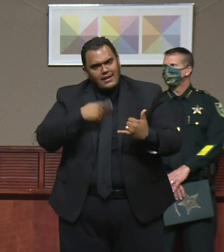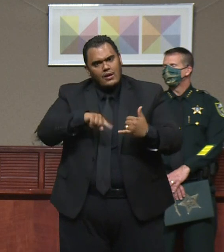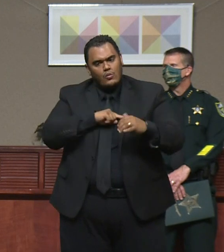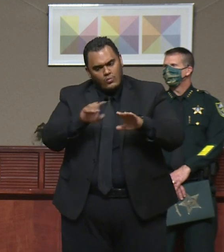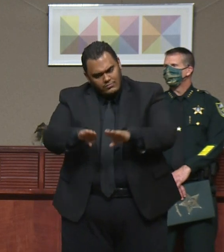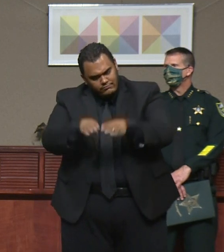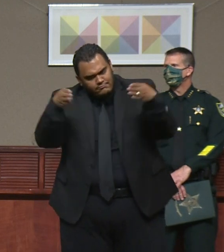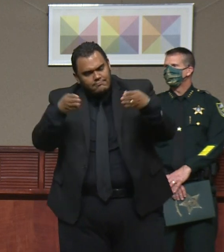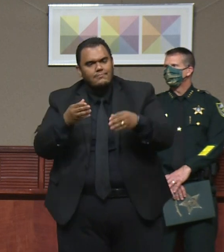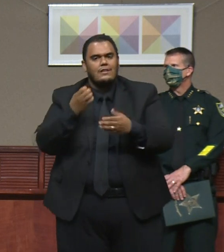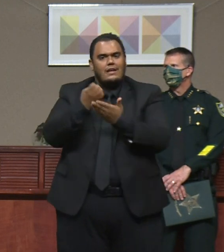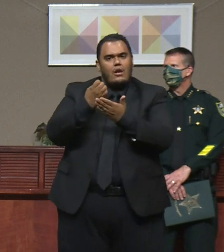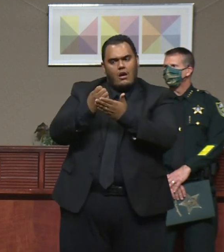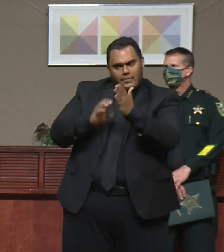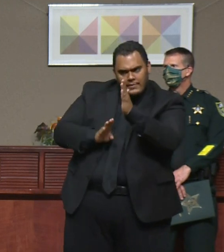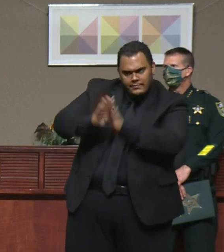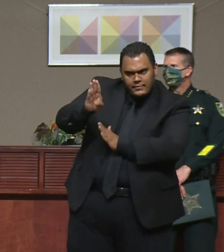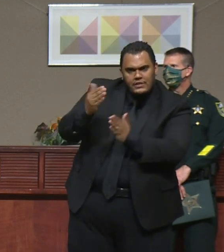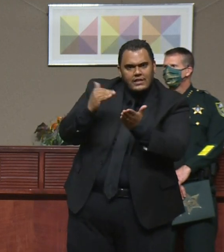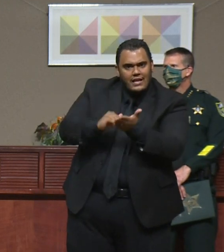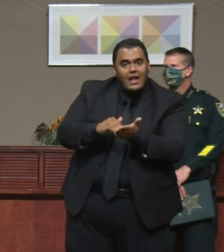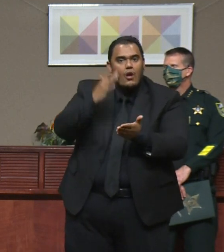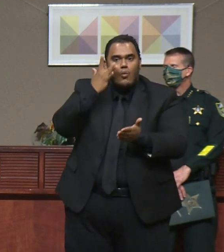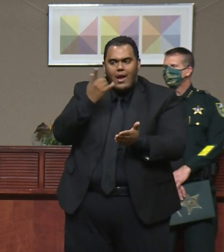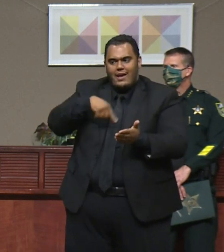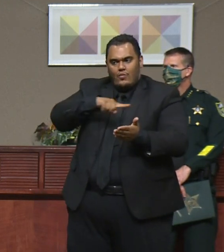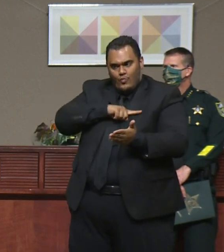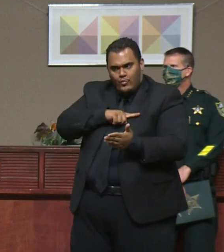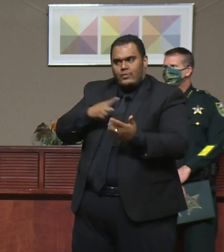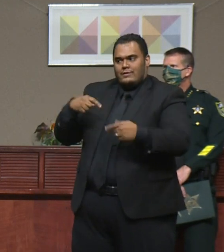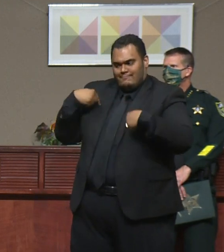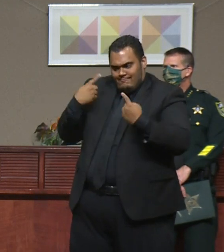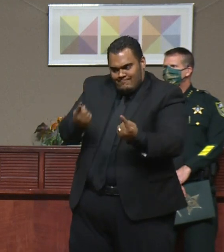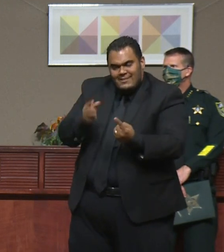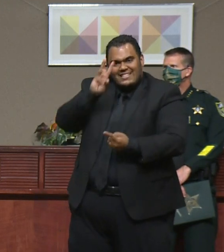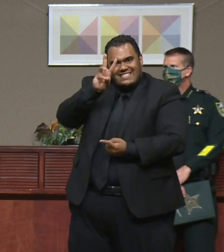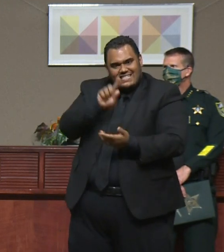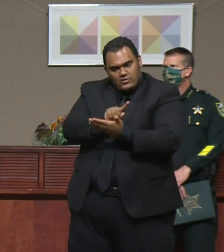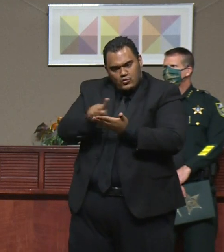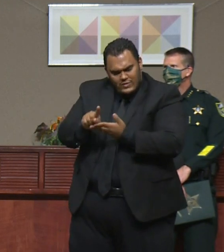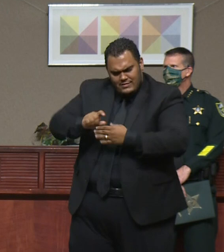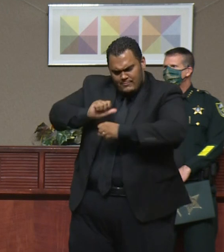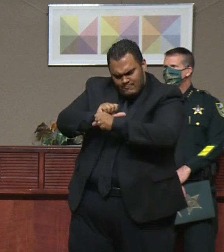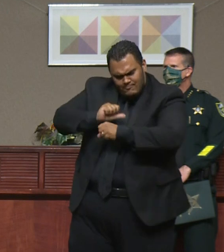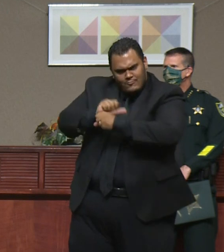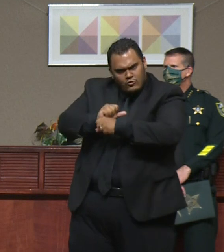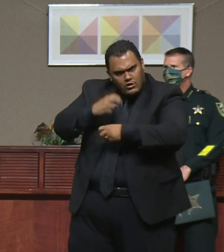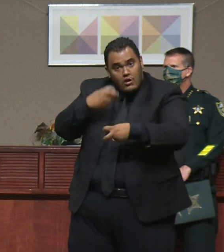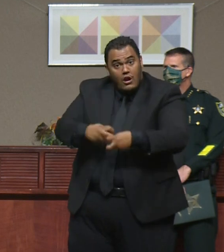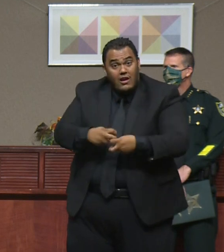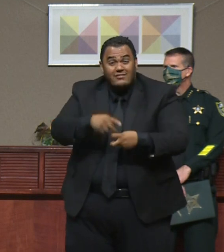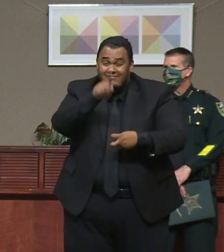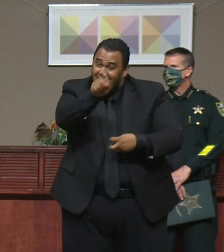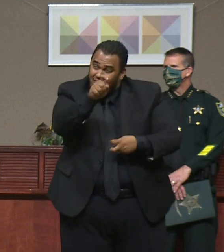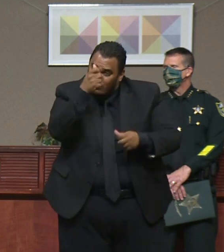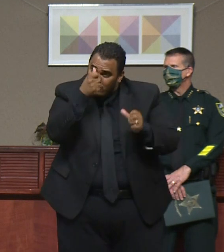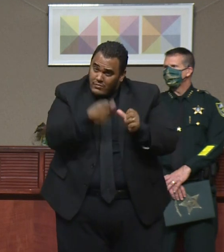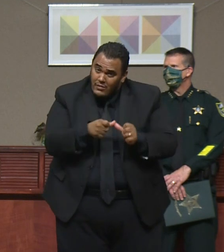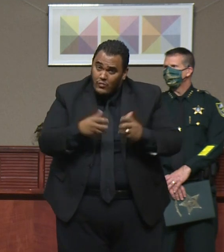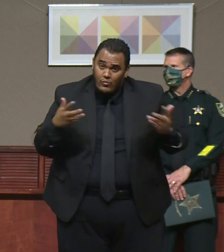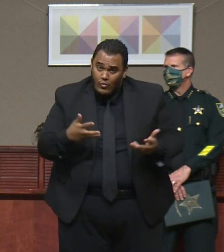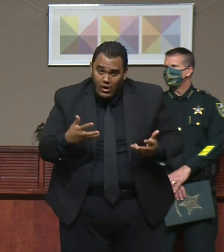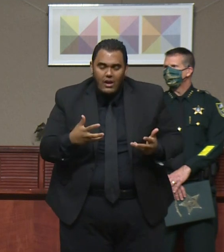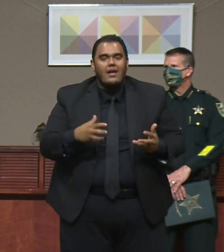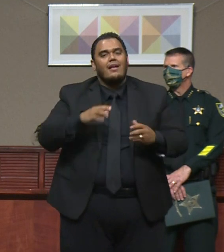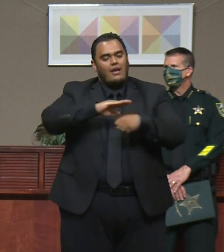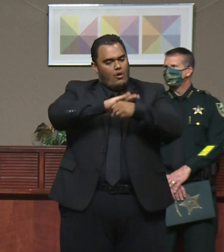actions that we have taken over the course of the last 6 weeks. But we have to remember the virus isn't done. Entering this new phase